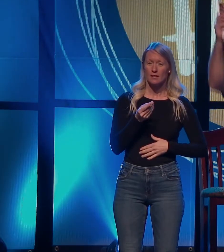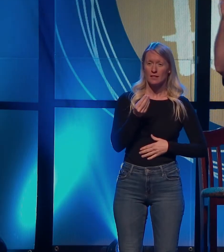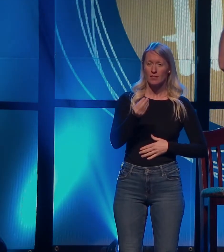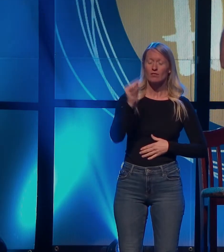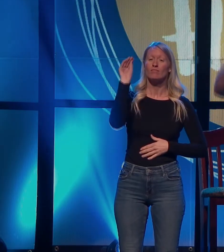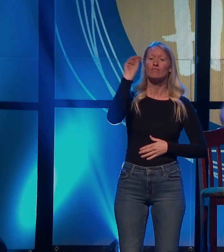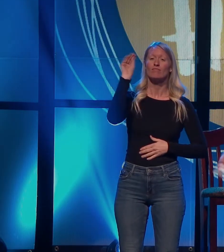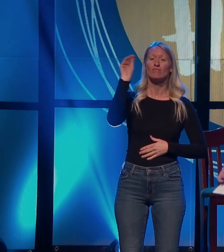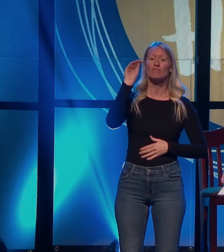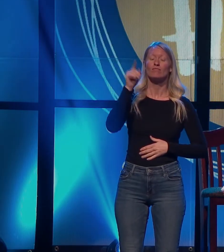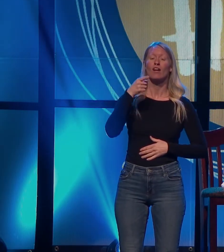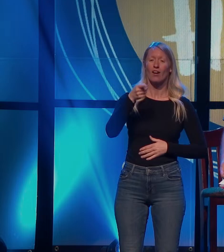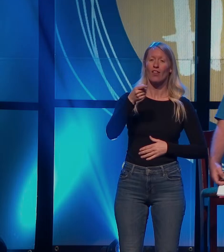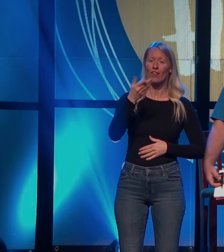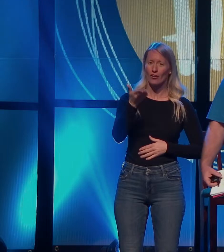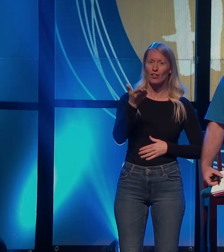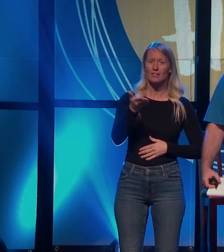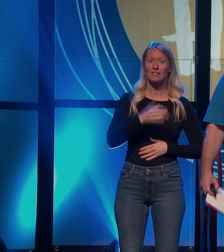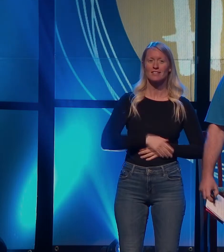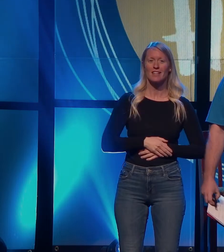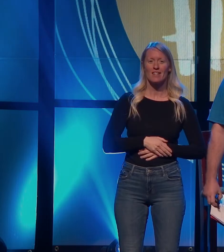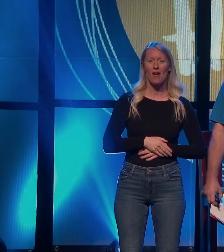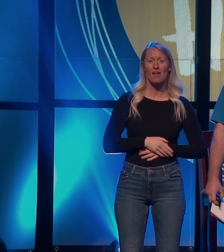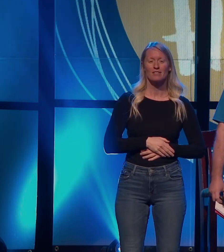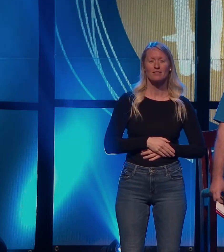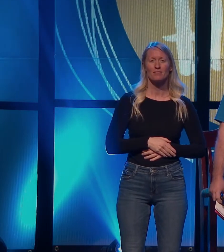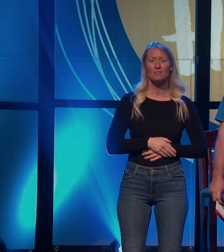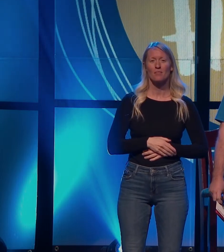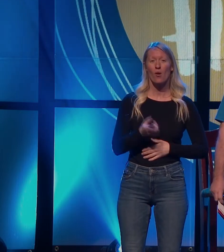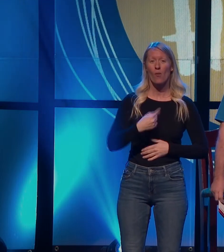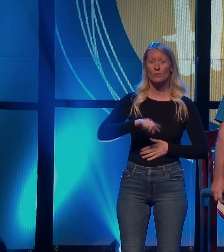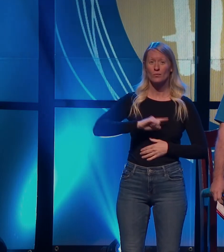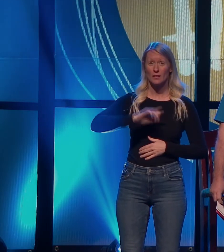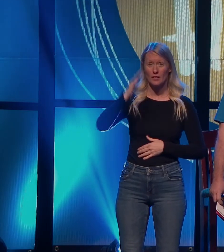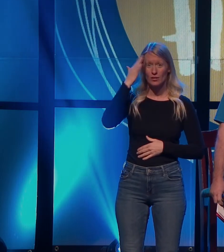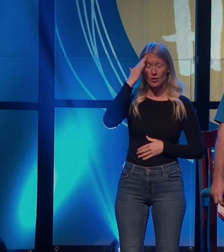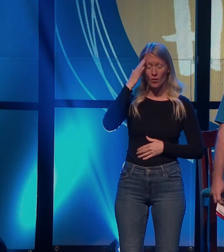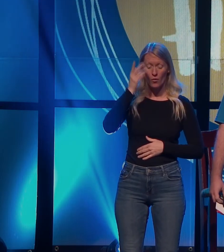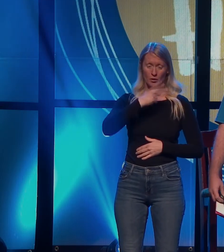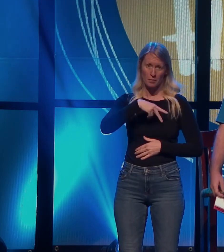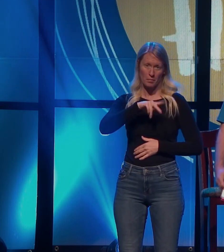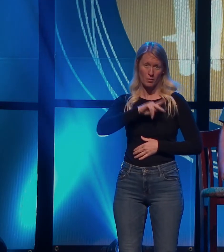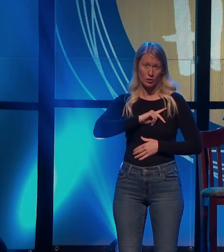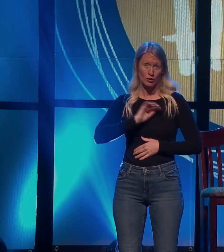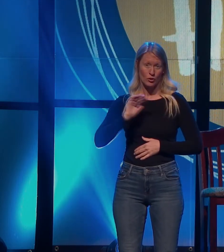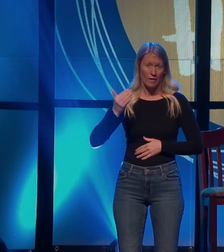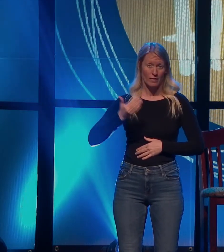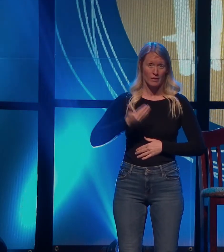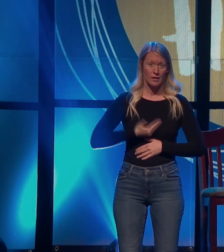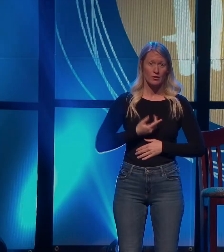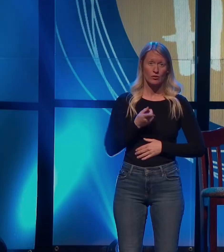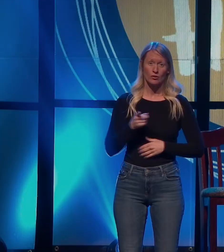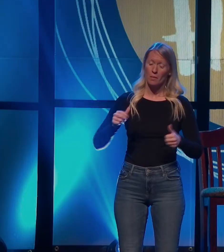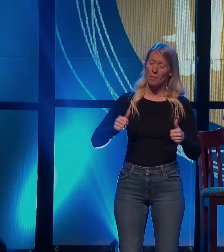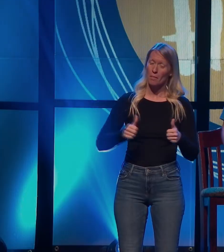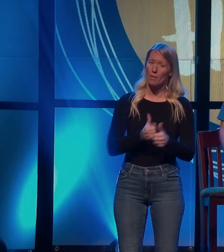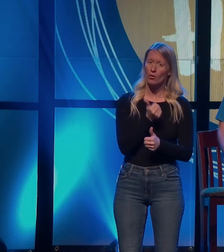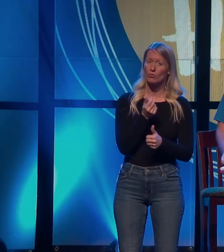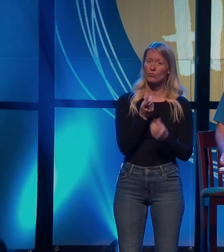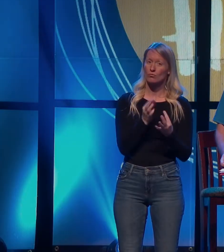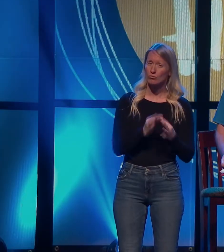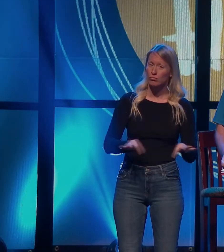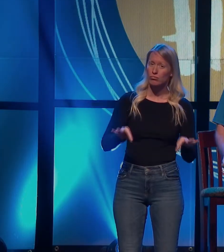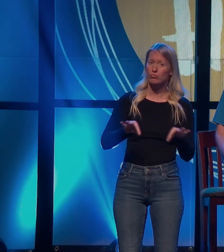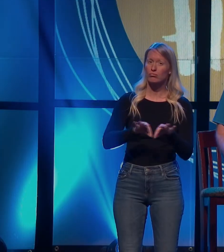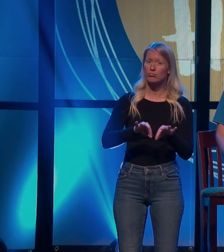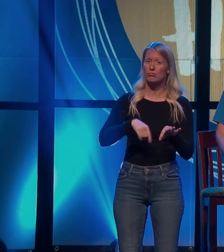it around there. That's great. Yeah, there it is, right there. We know that a personal invitation is the most effective way to share the message